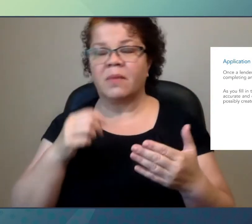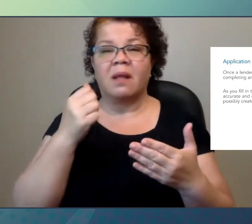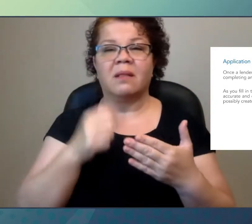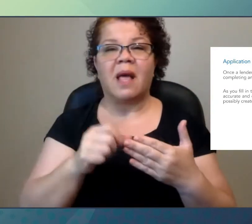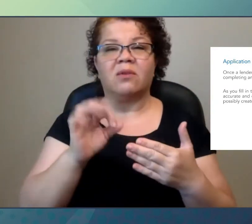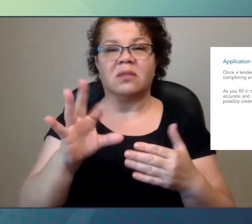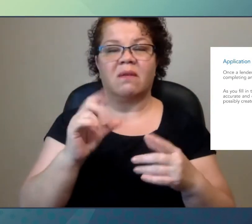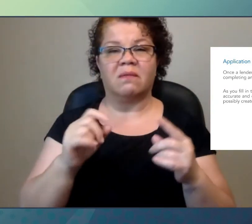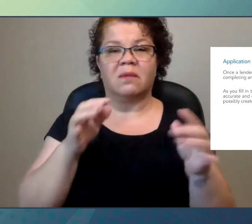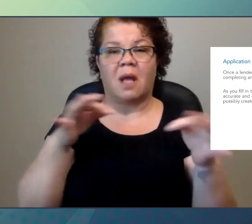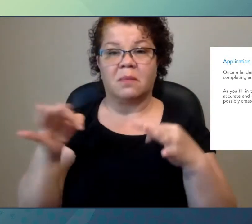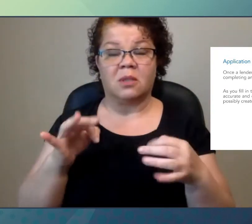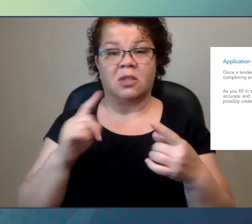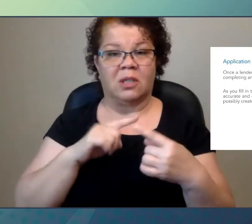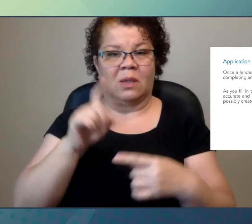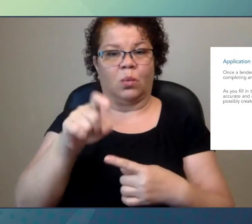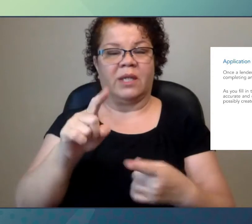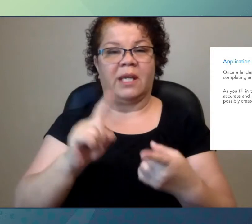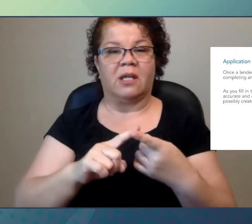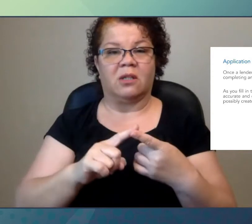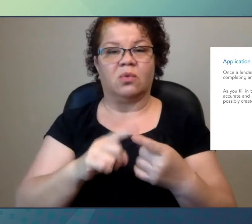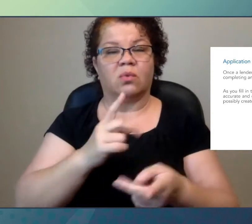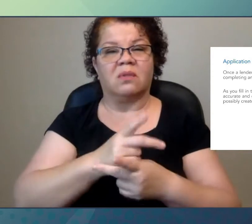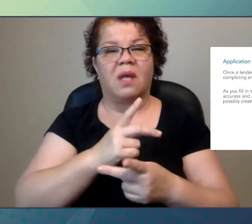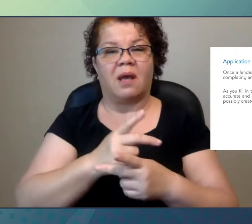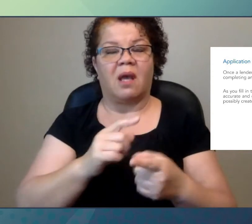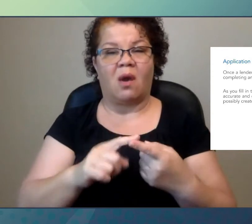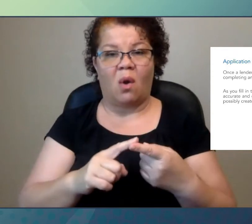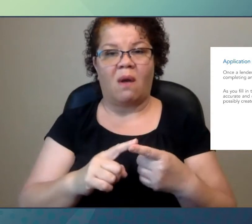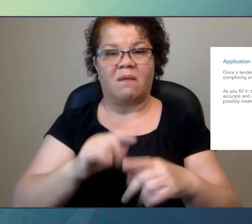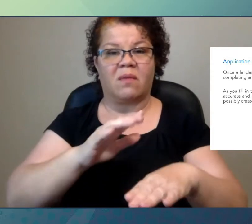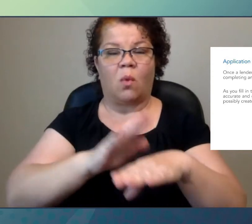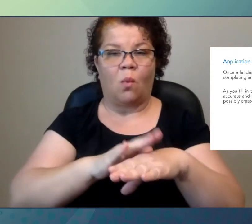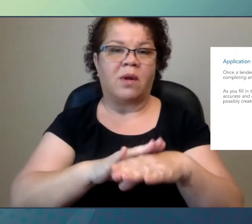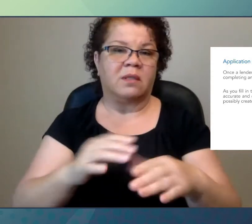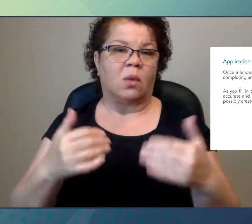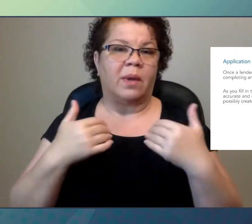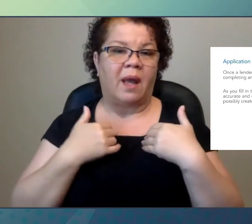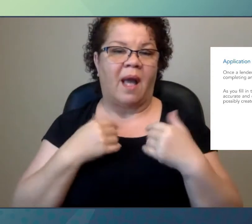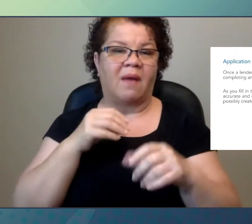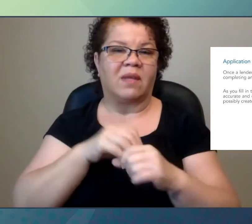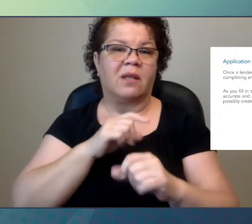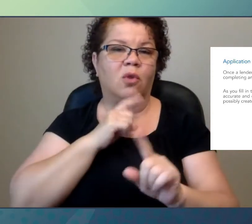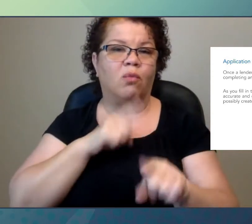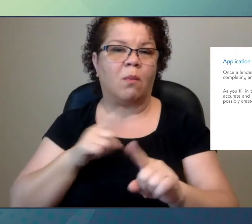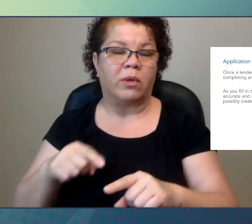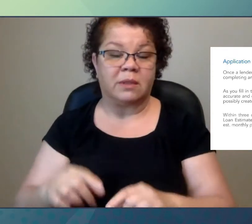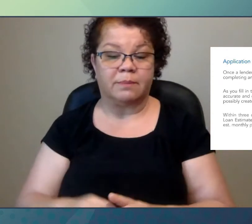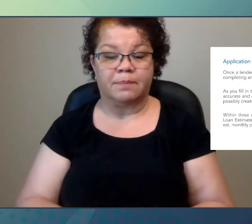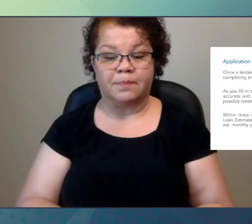to address the issues or the warnings that we have in those reports.